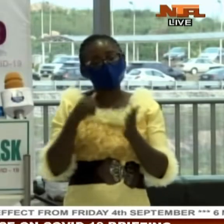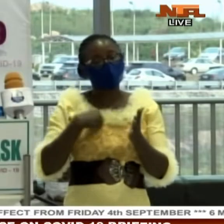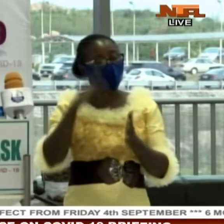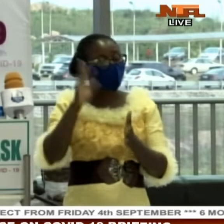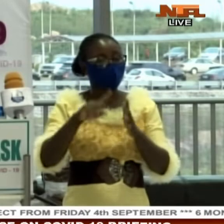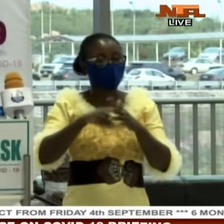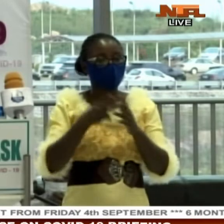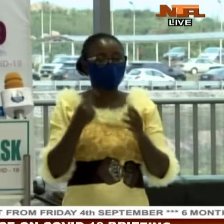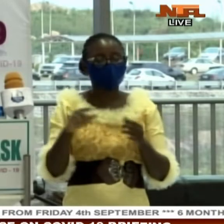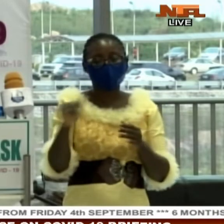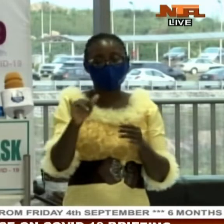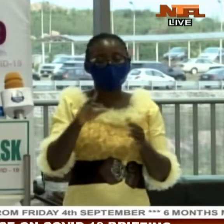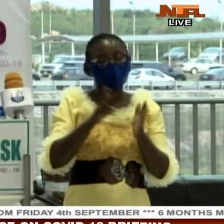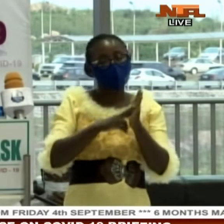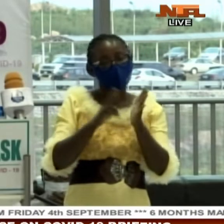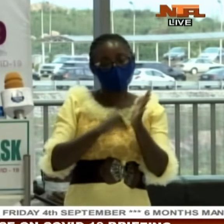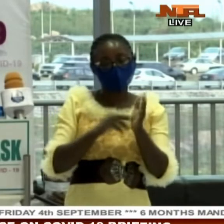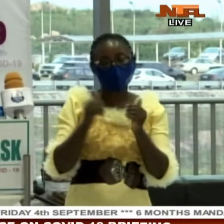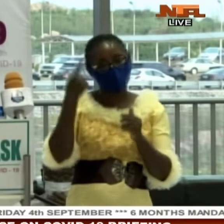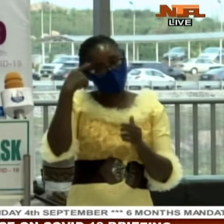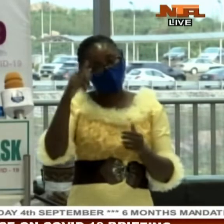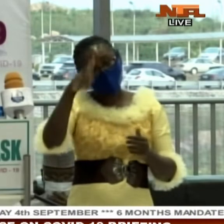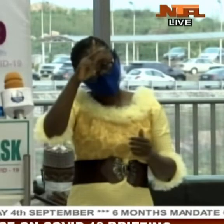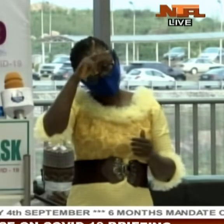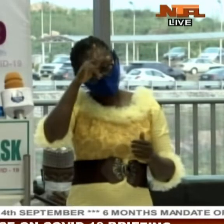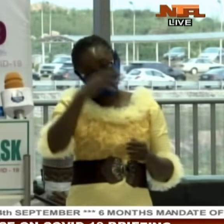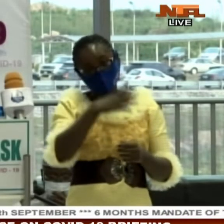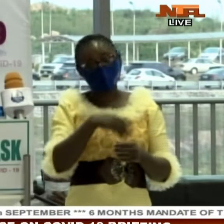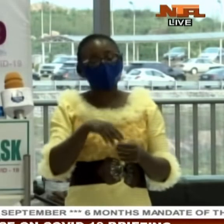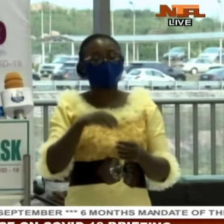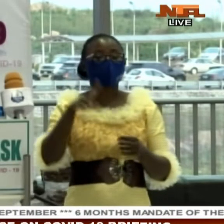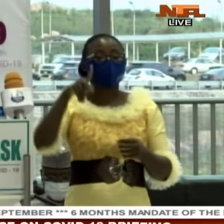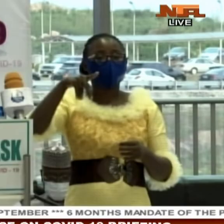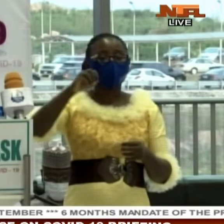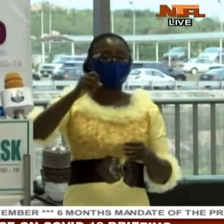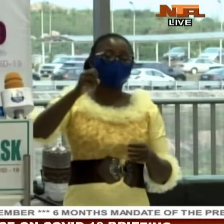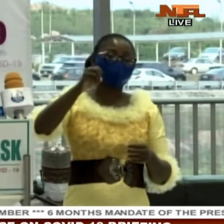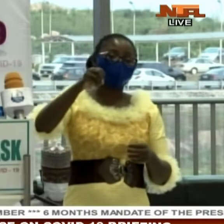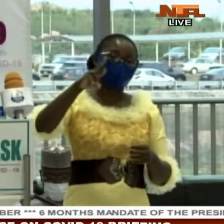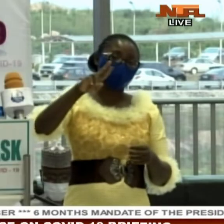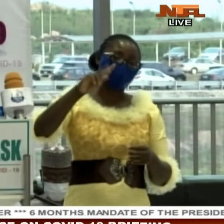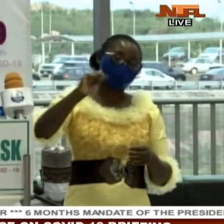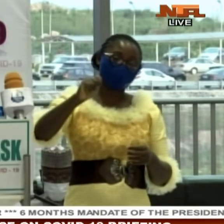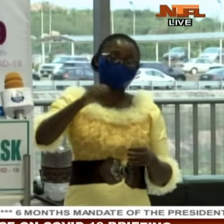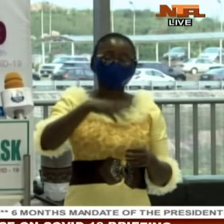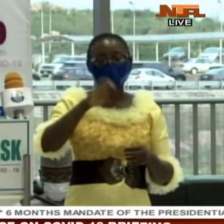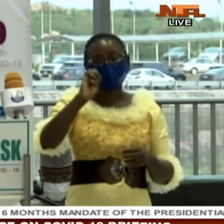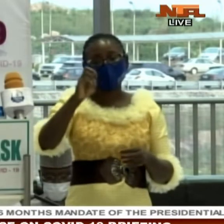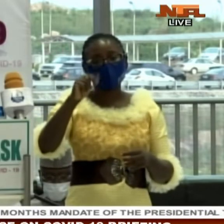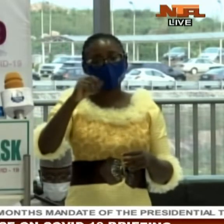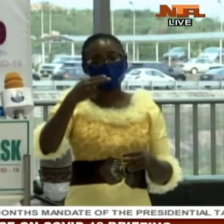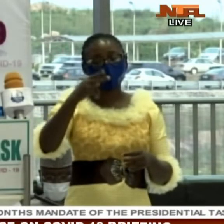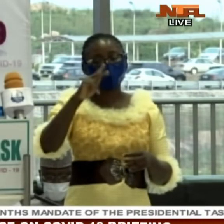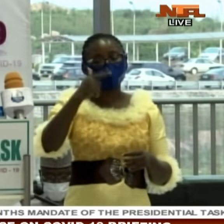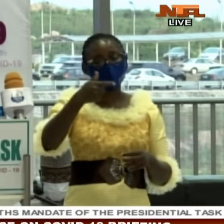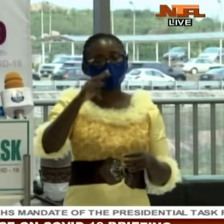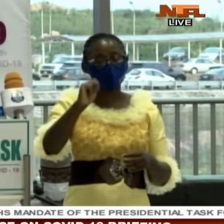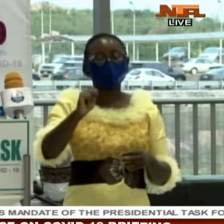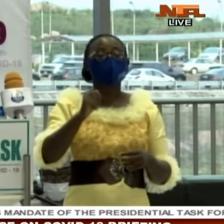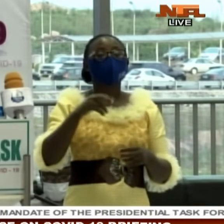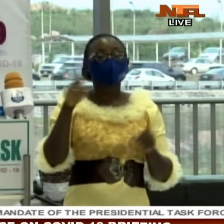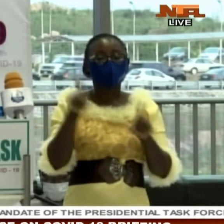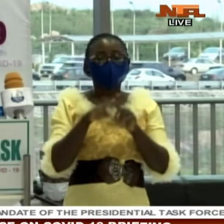Kano, for Port Harcourt, and for Enugu, so that we have a network of laboratories based on a hub and